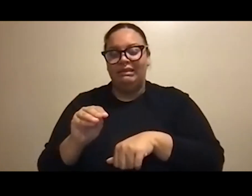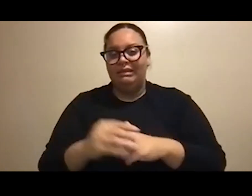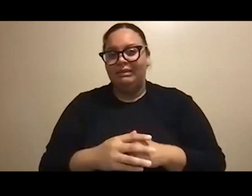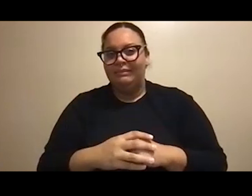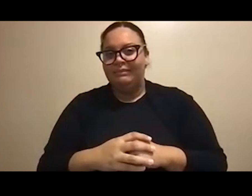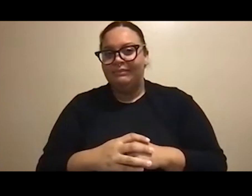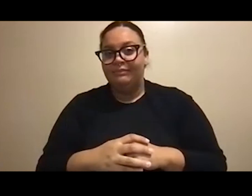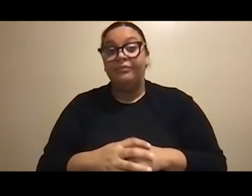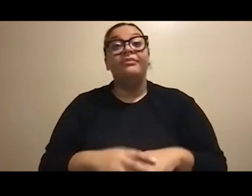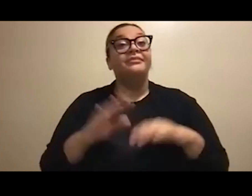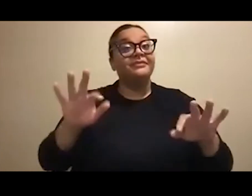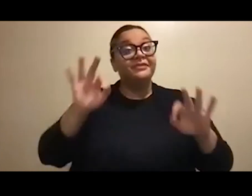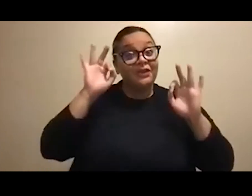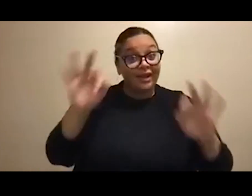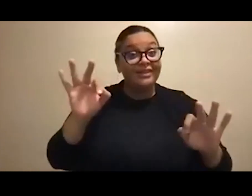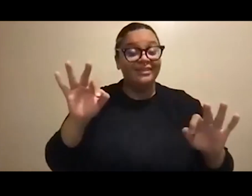Good.